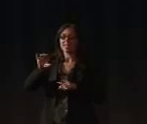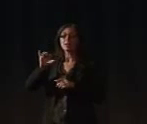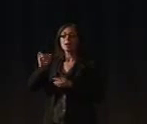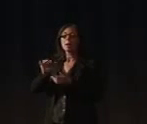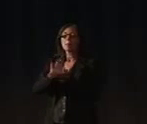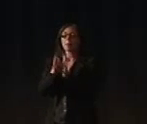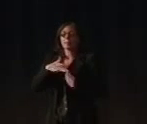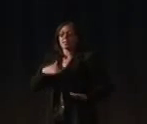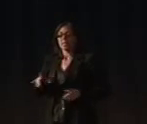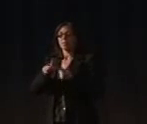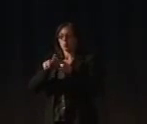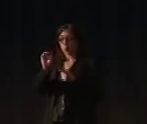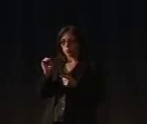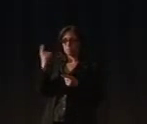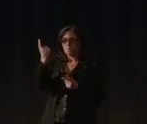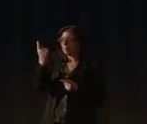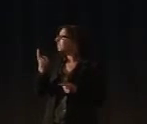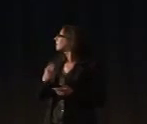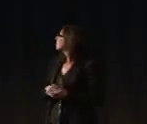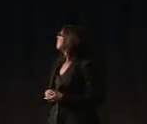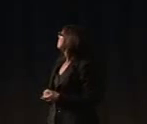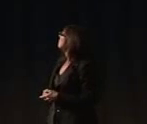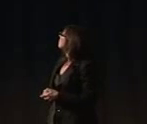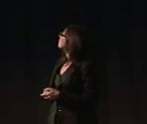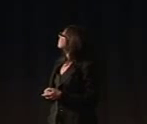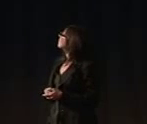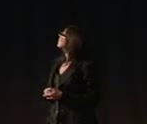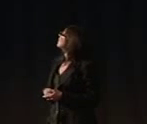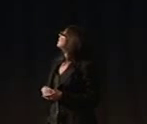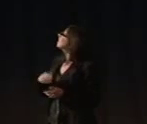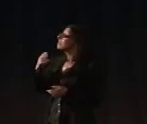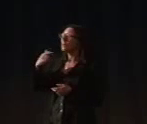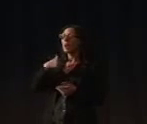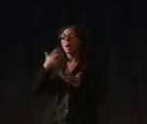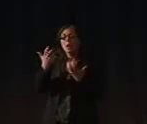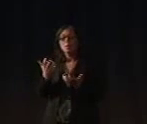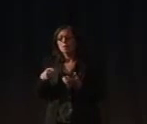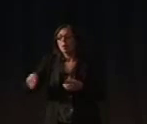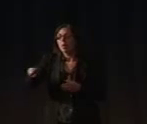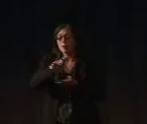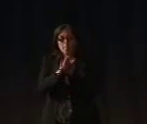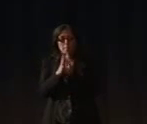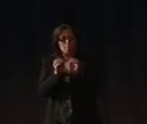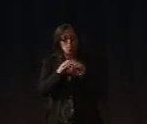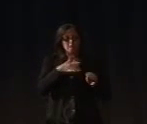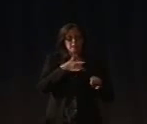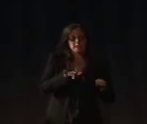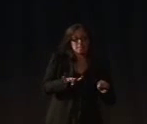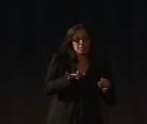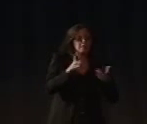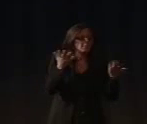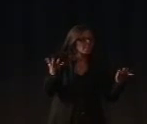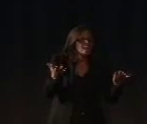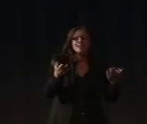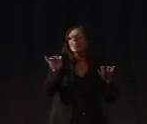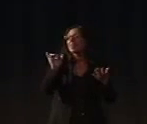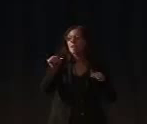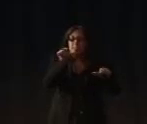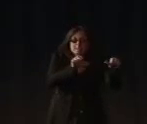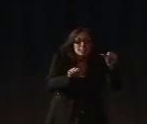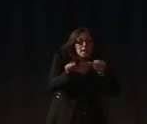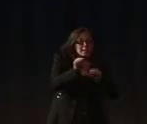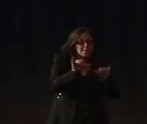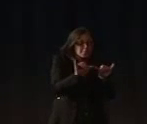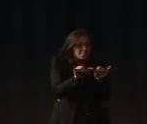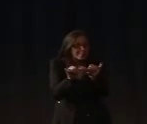our symposium, between making oneself sensitive for scientific instrument and making oneself sensitive for lots of our